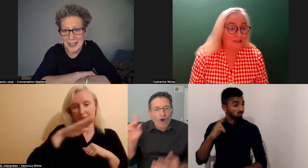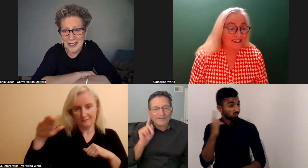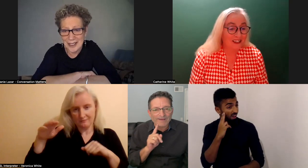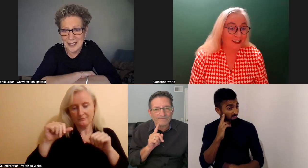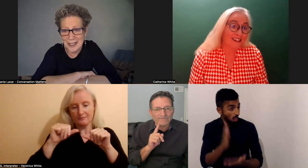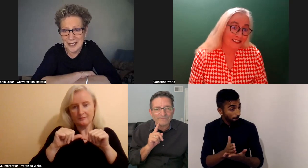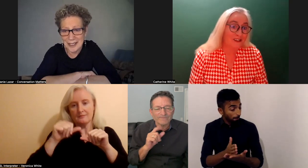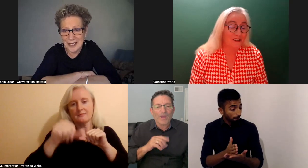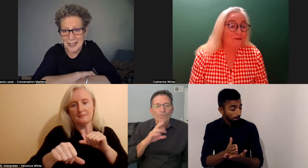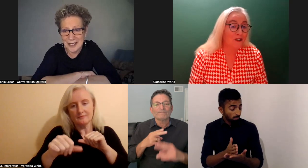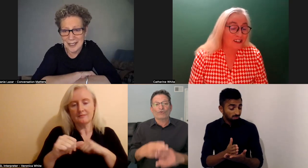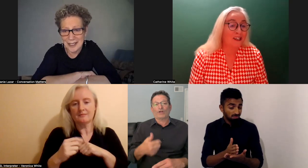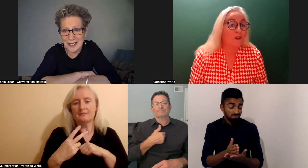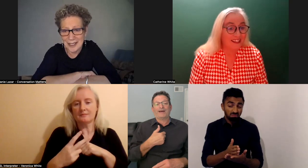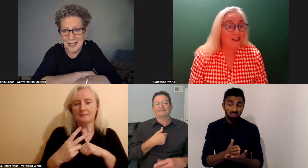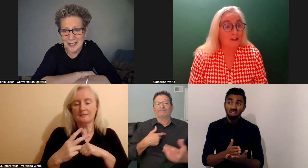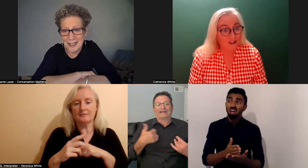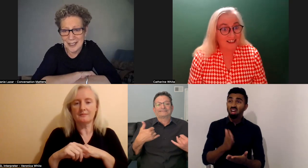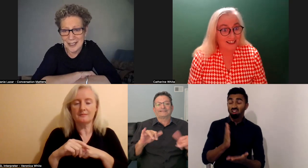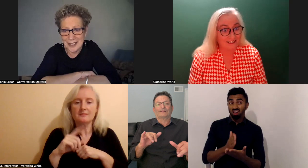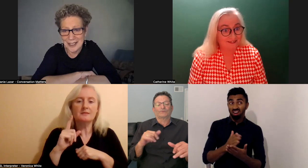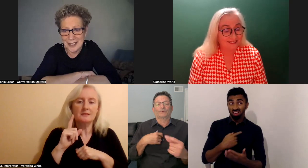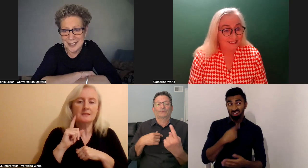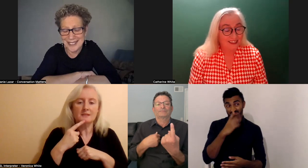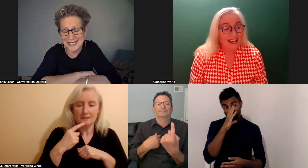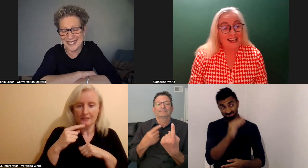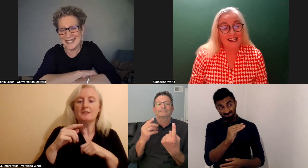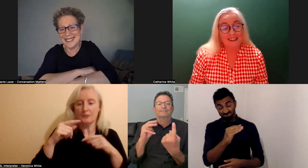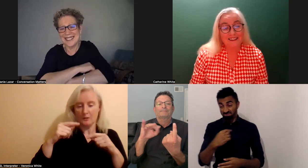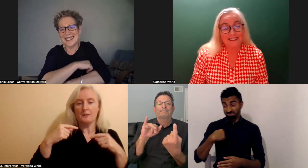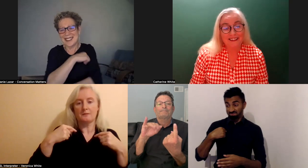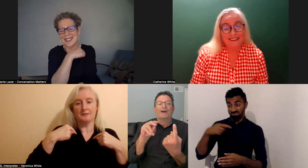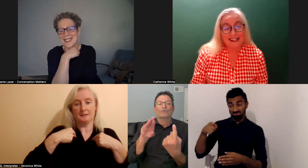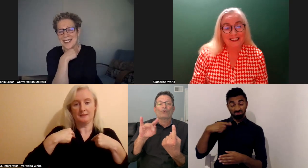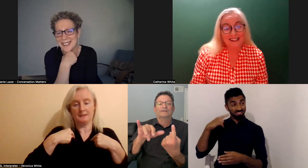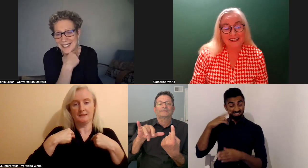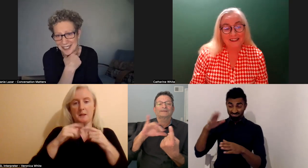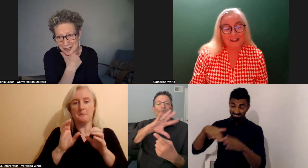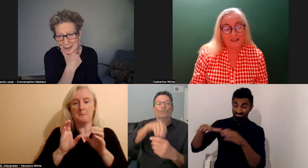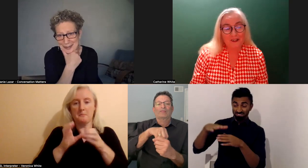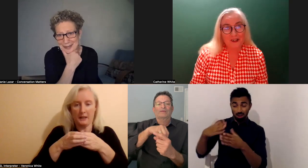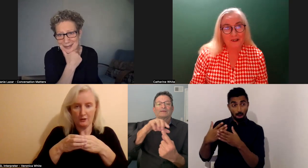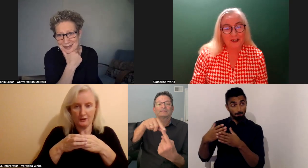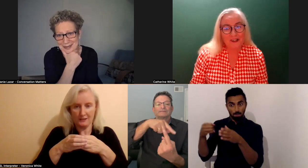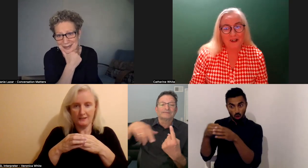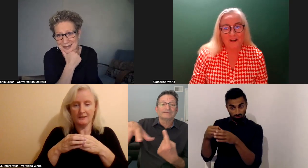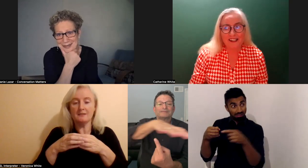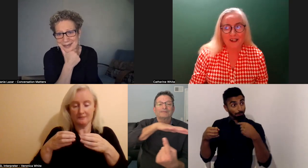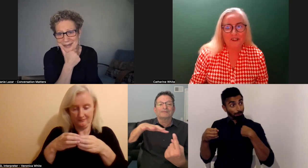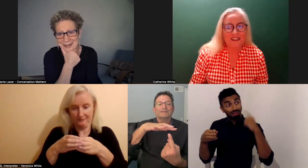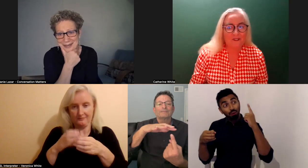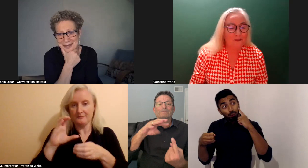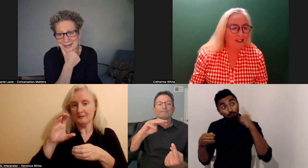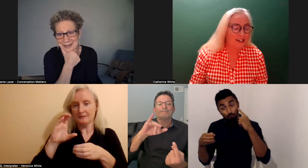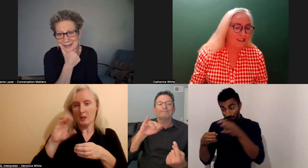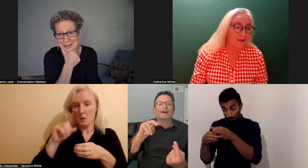have called myself, and I still do, the minority within the minority. And that is, you know,